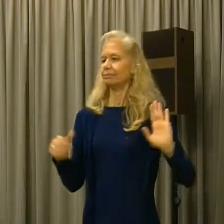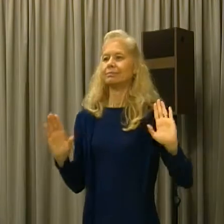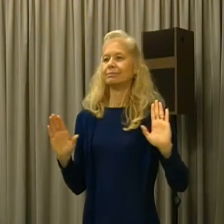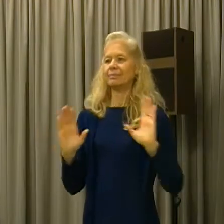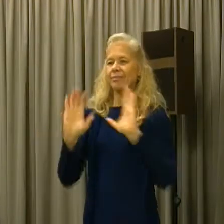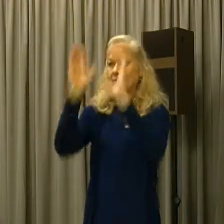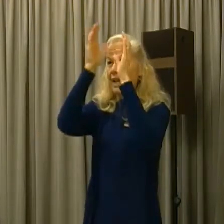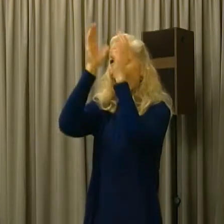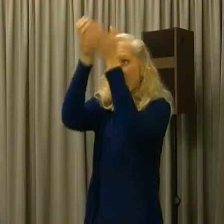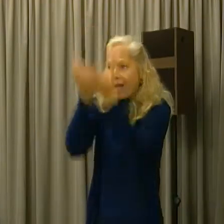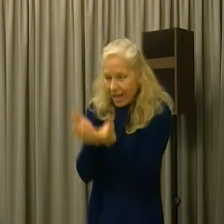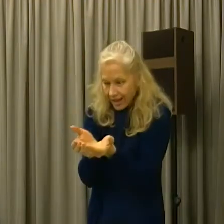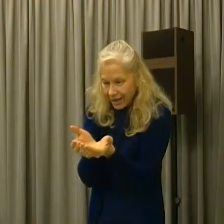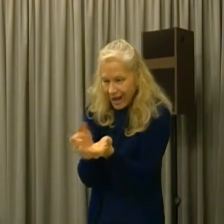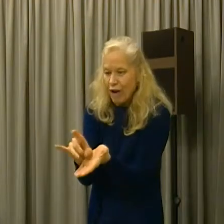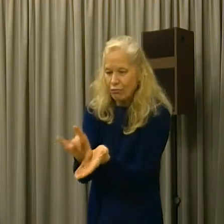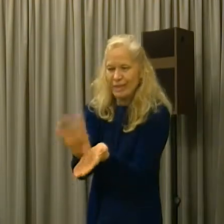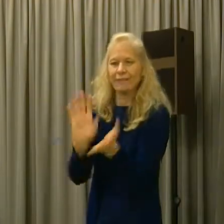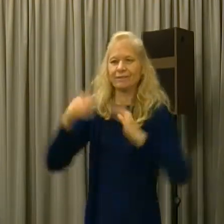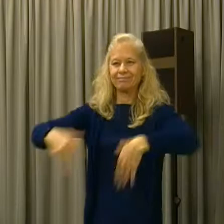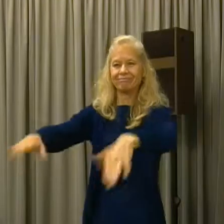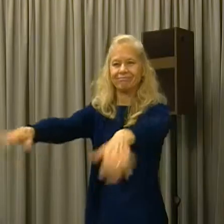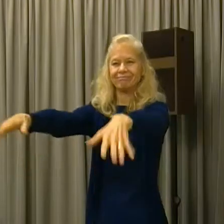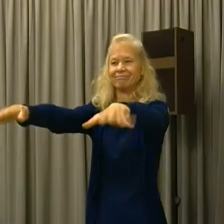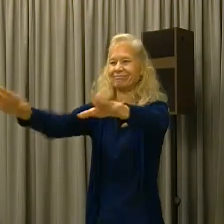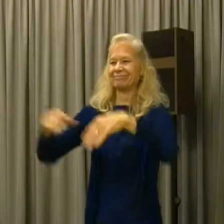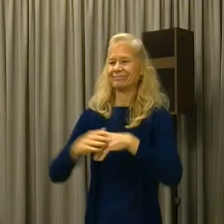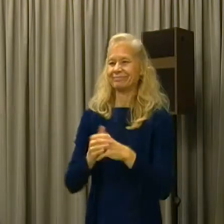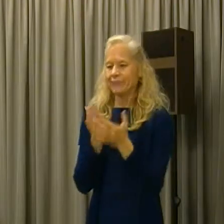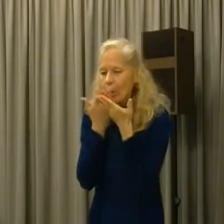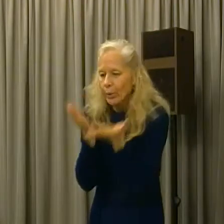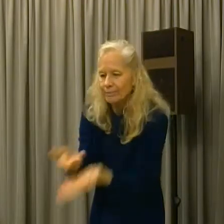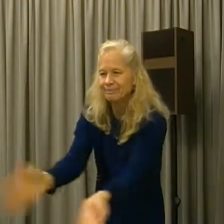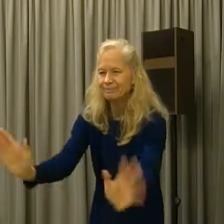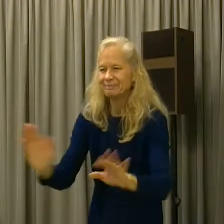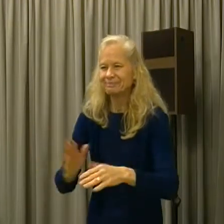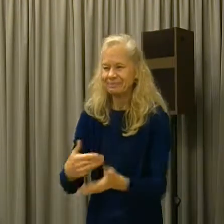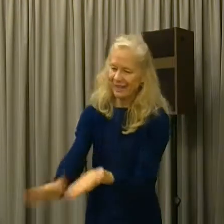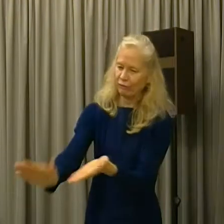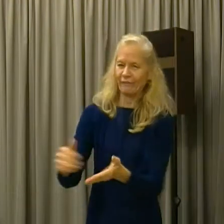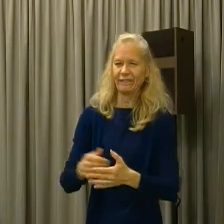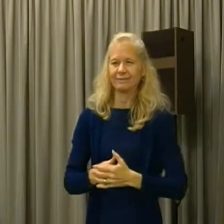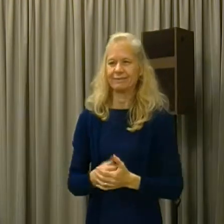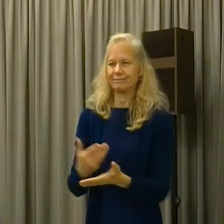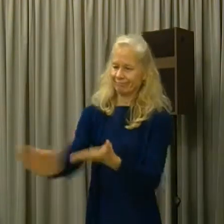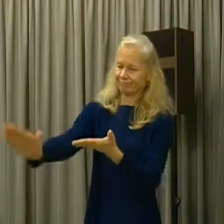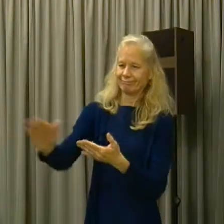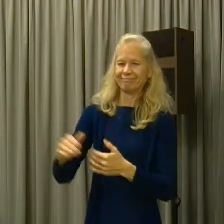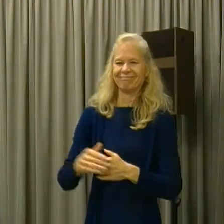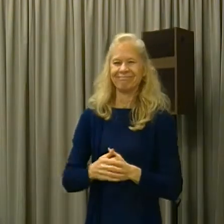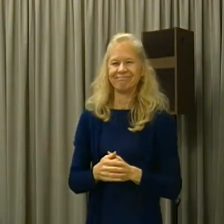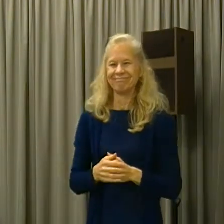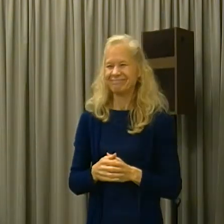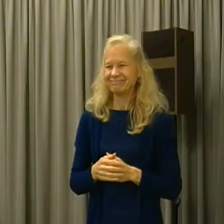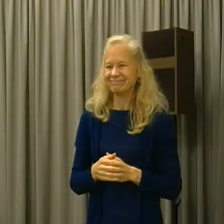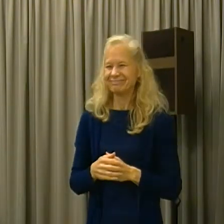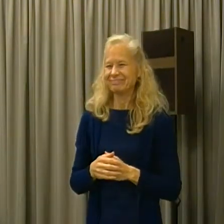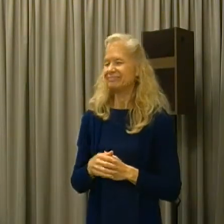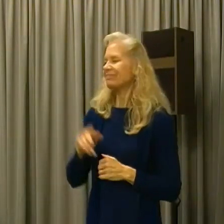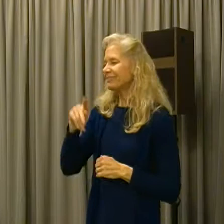4 and 5 about this examining our thoughts. We are bringing into captivity, he says, look at verse